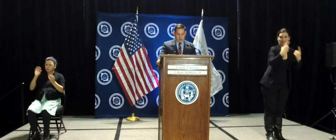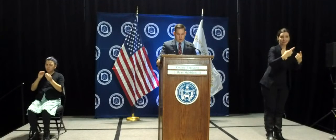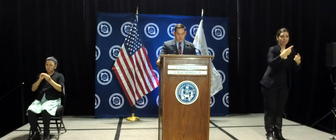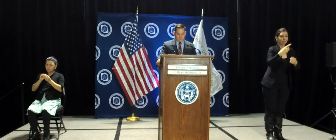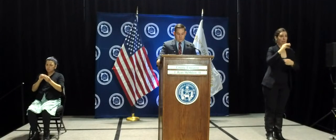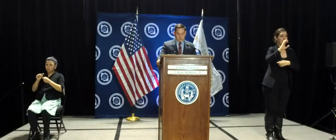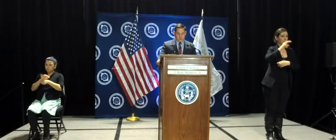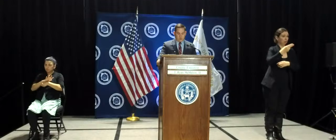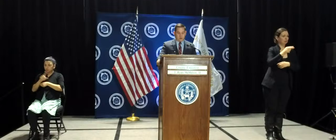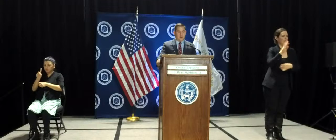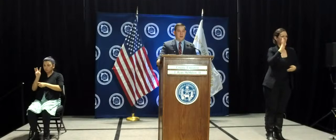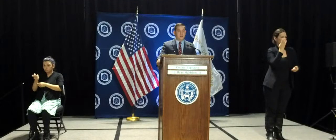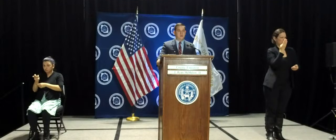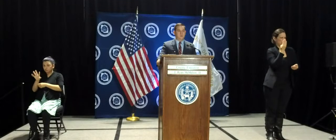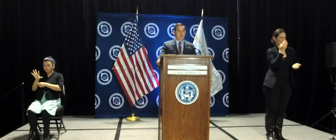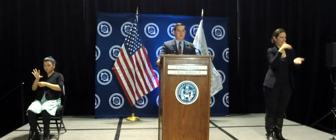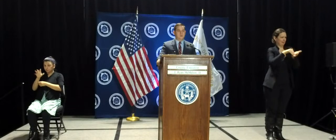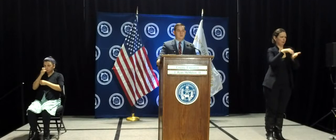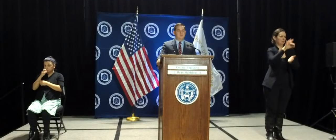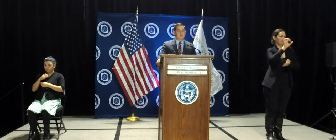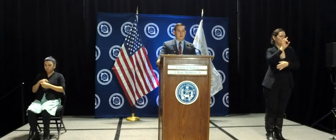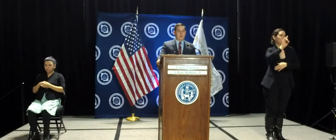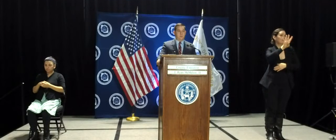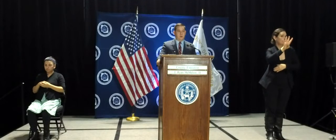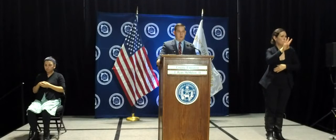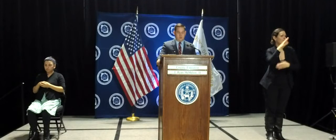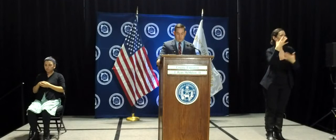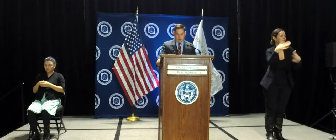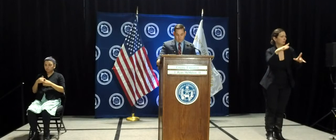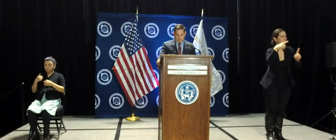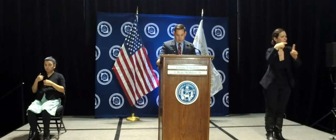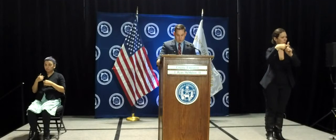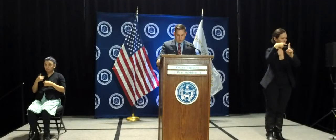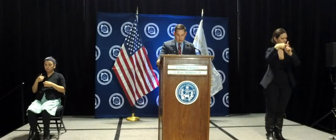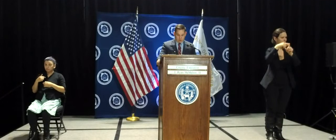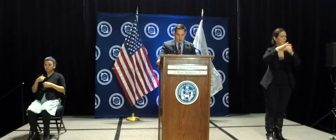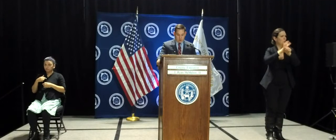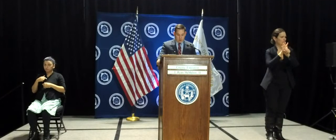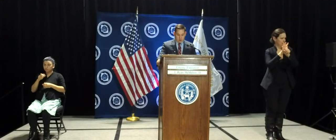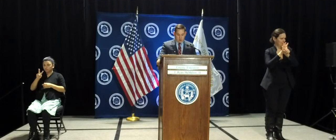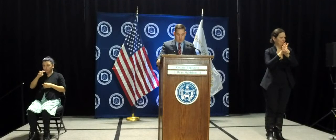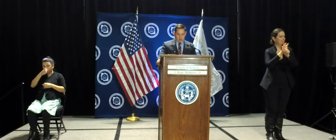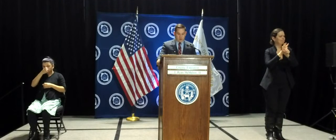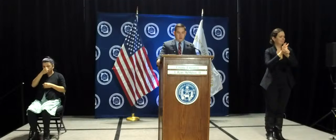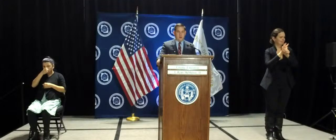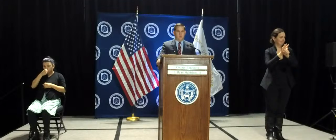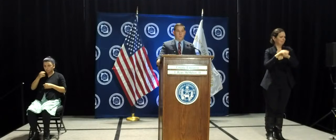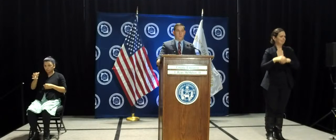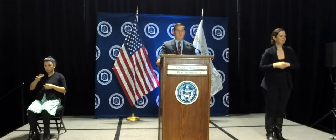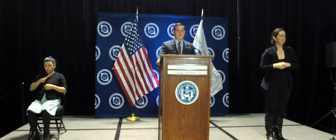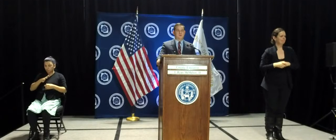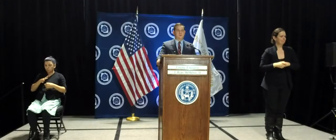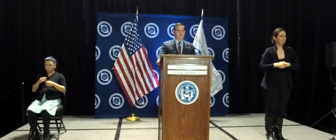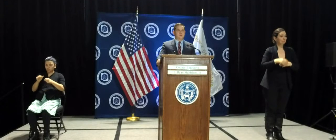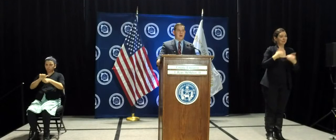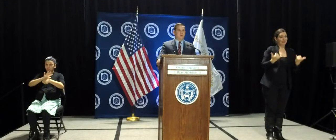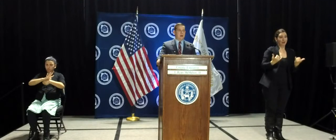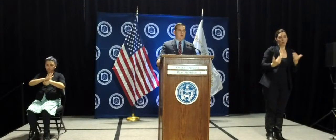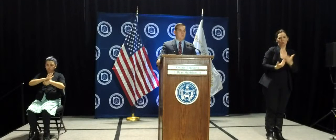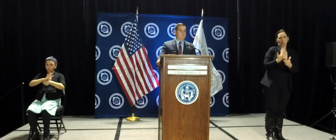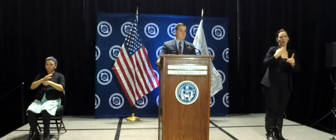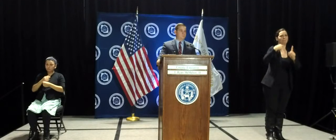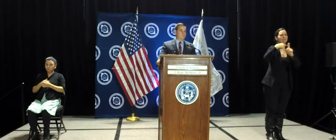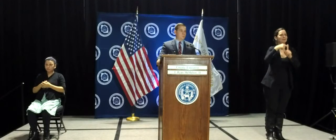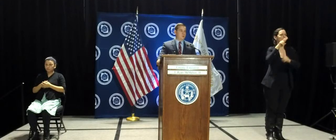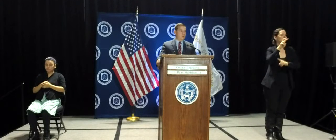County. 288 new cases, so that's down about 112 from yesterday. Again, we'll see if this is an